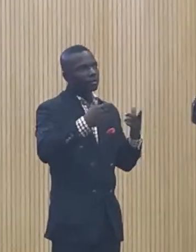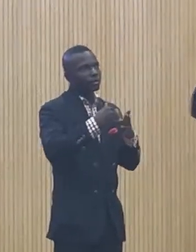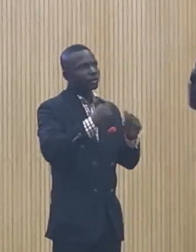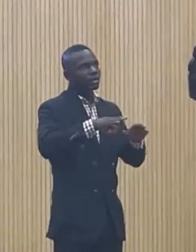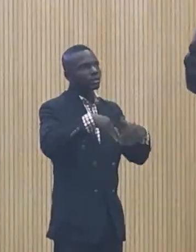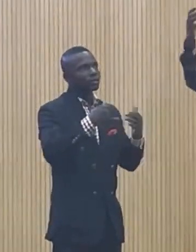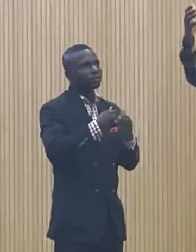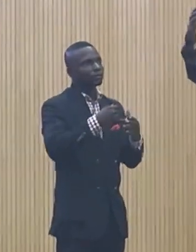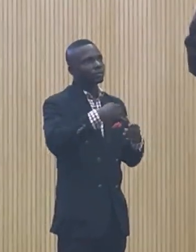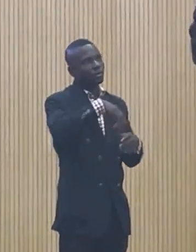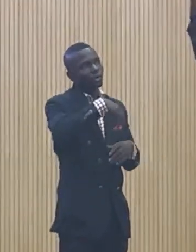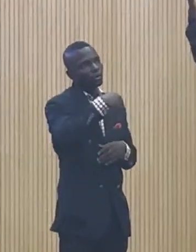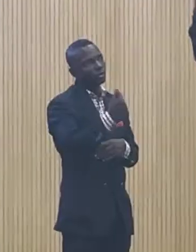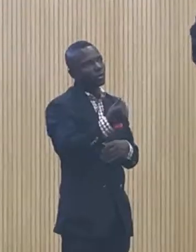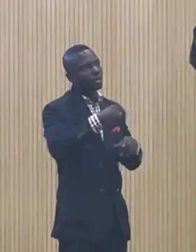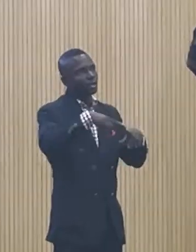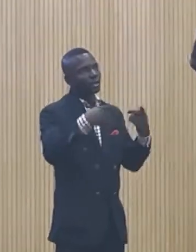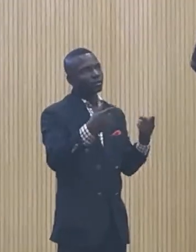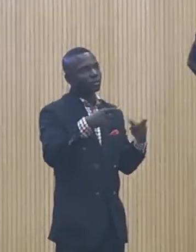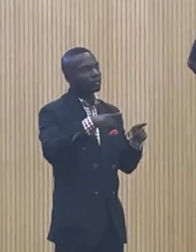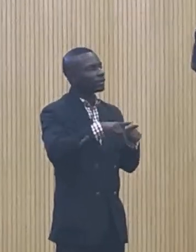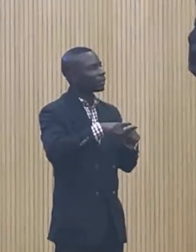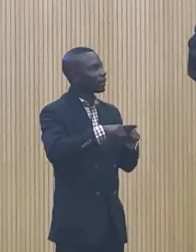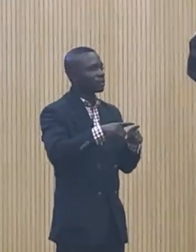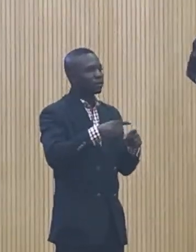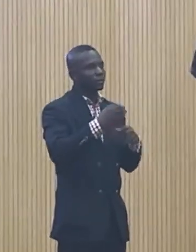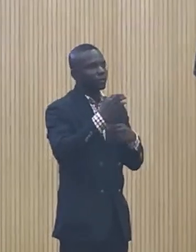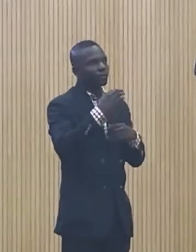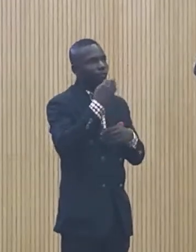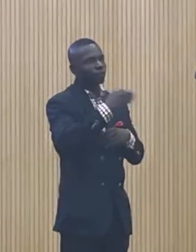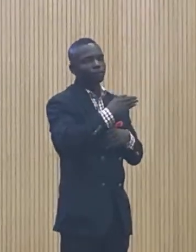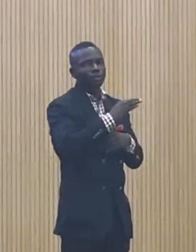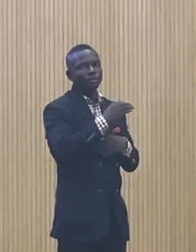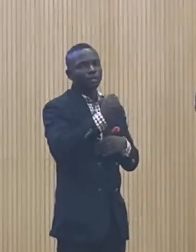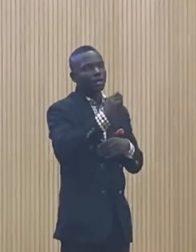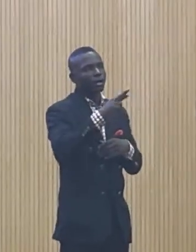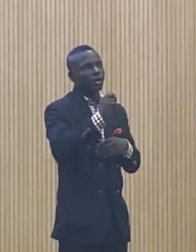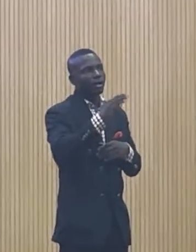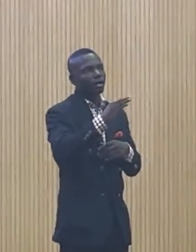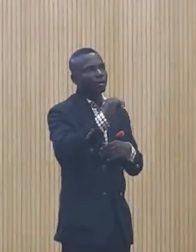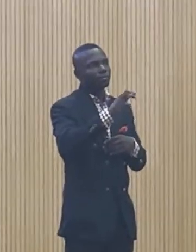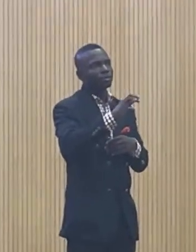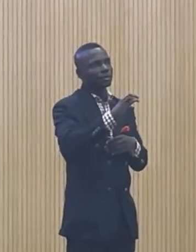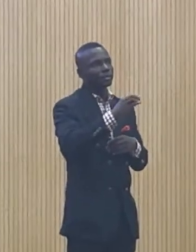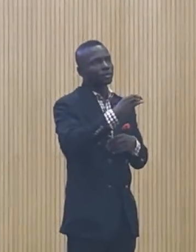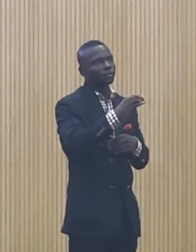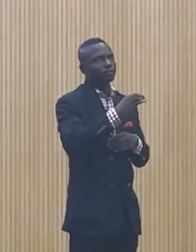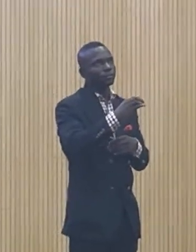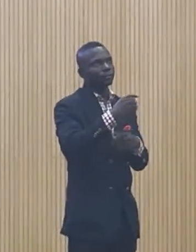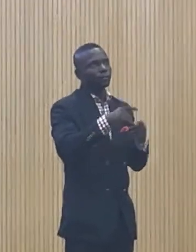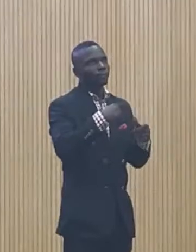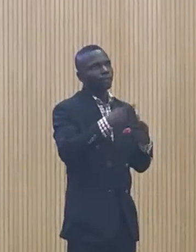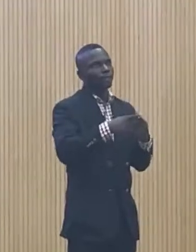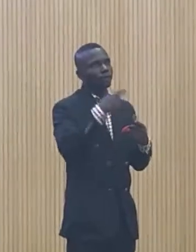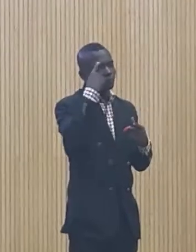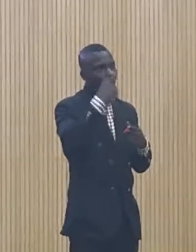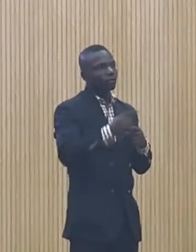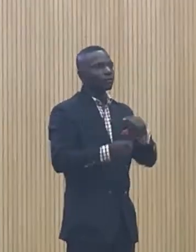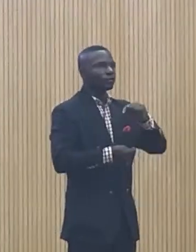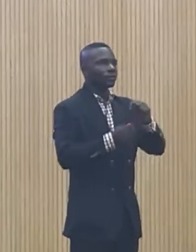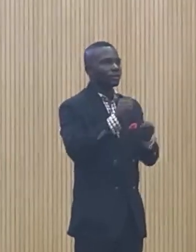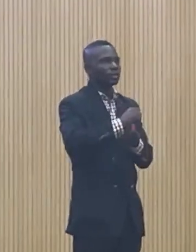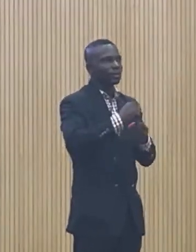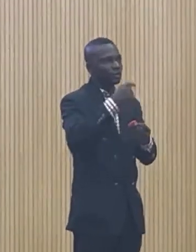also give it in other languages like French, Arab, and the rest, Arabic. Then also for the translation